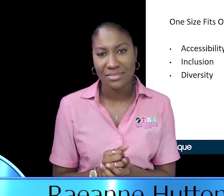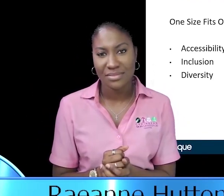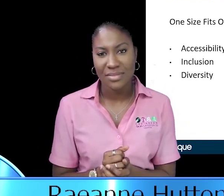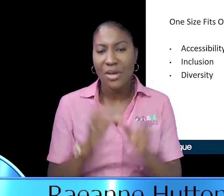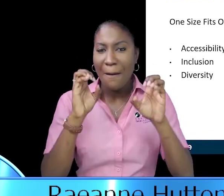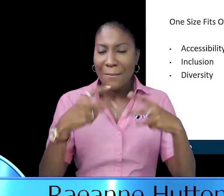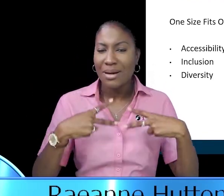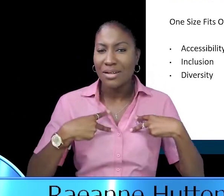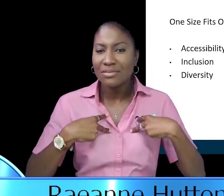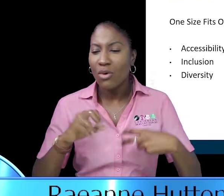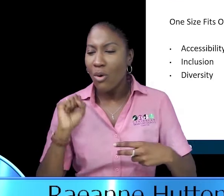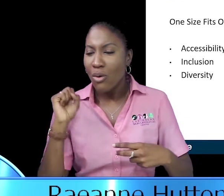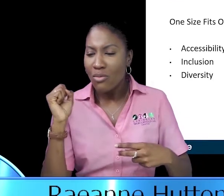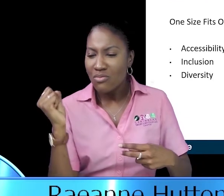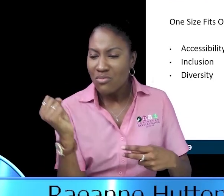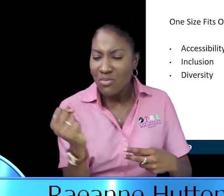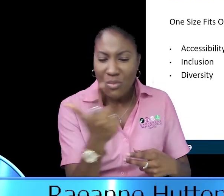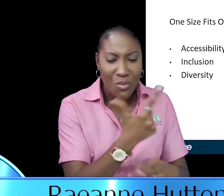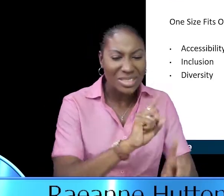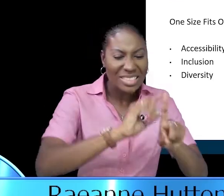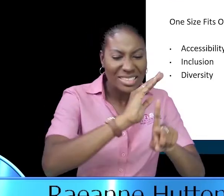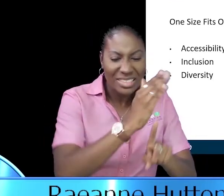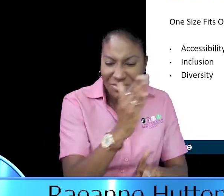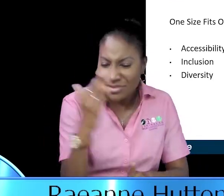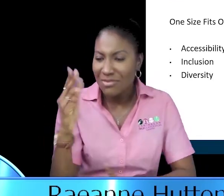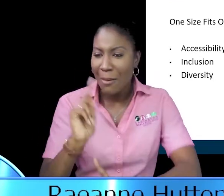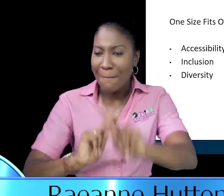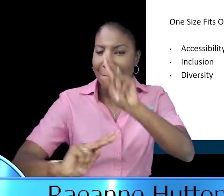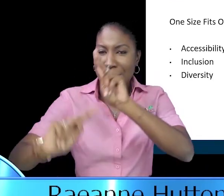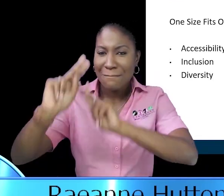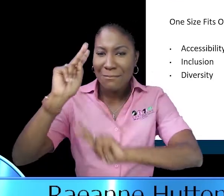the widest set of people involved in your